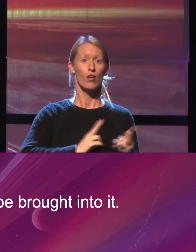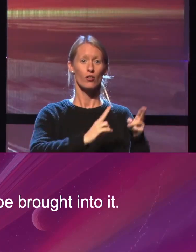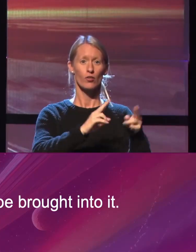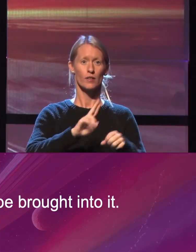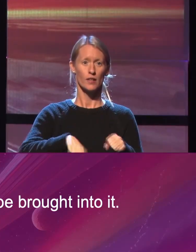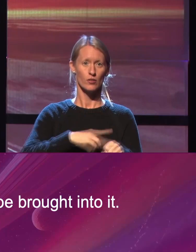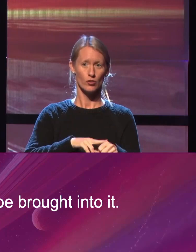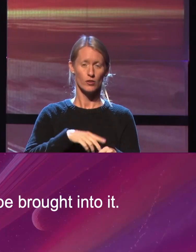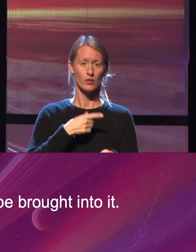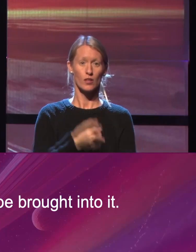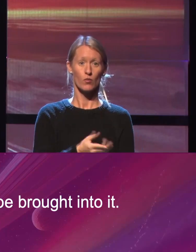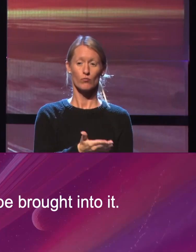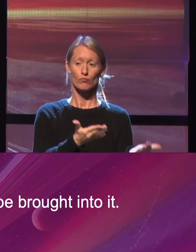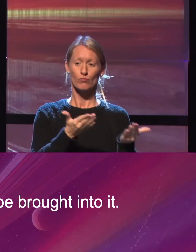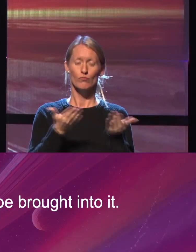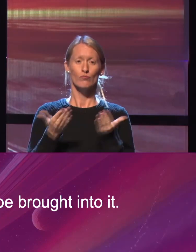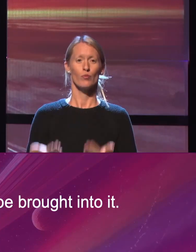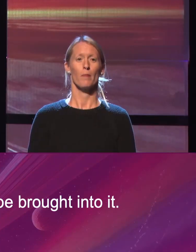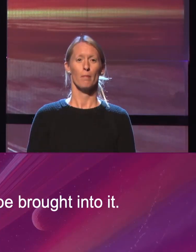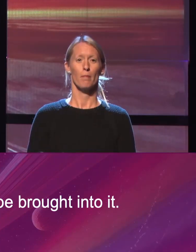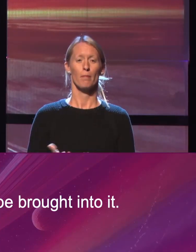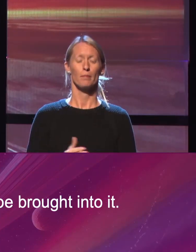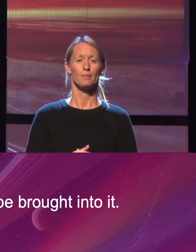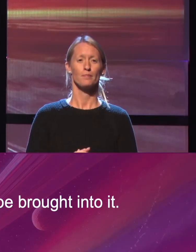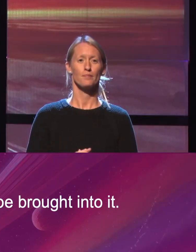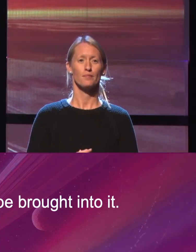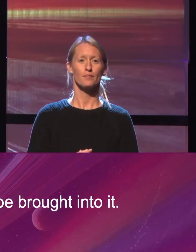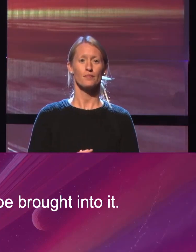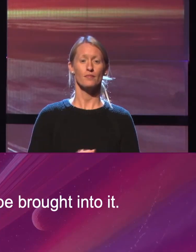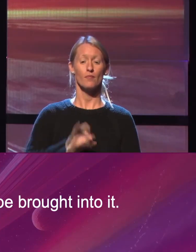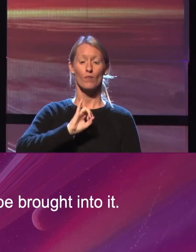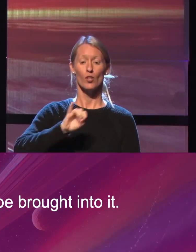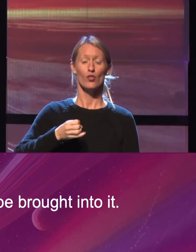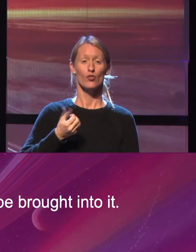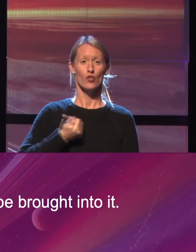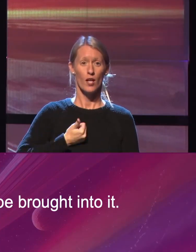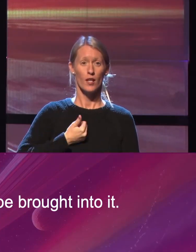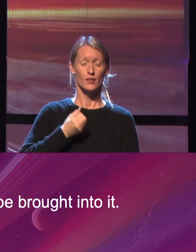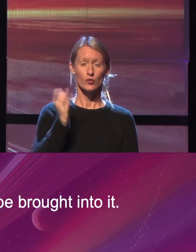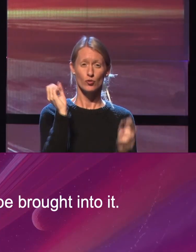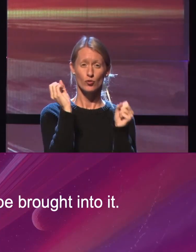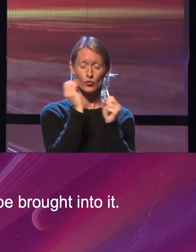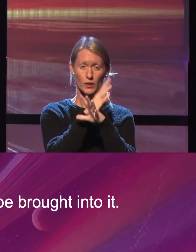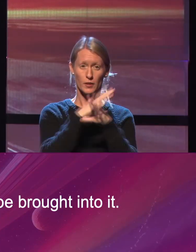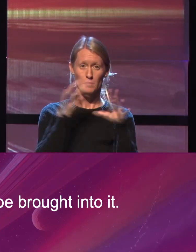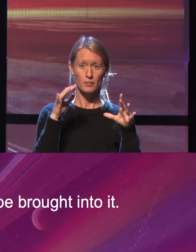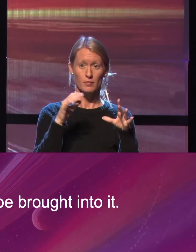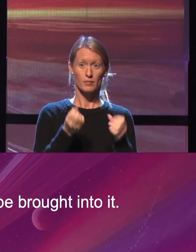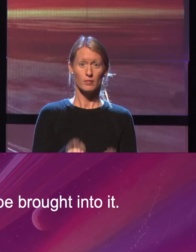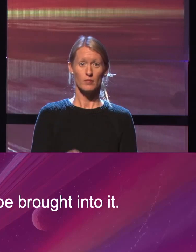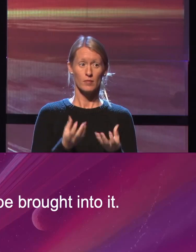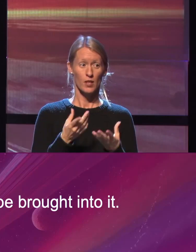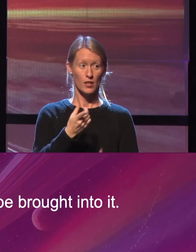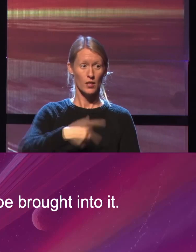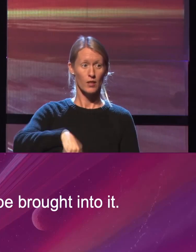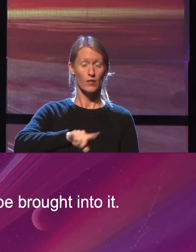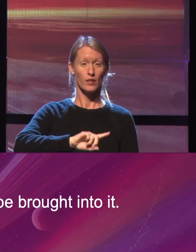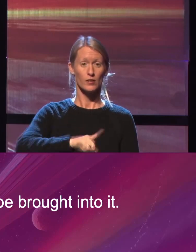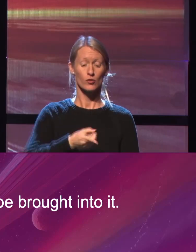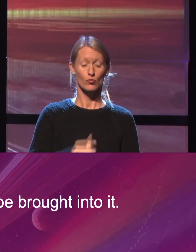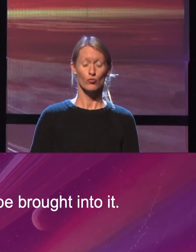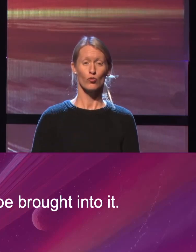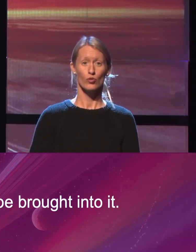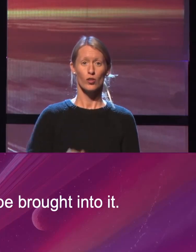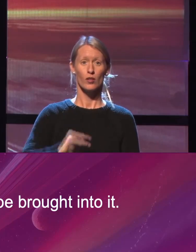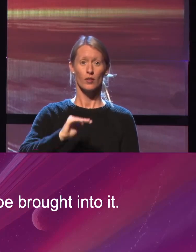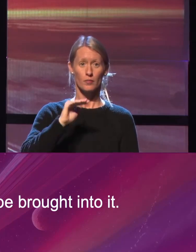into it. Now notice in John's dream, this is crazy because you and I, many of us, if you grew up in kind of the